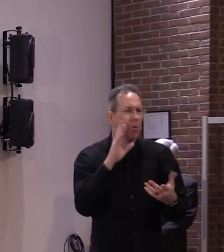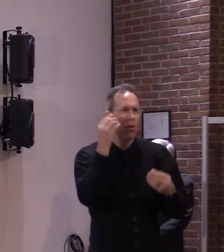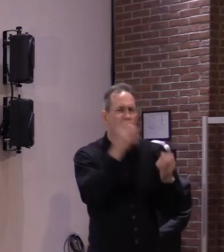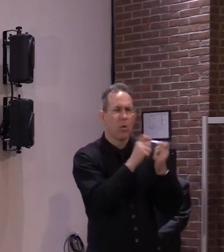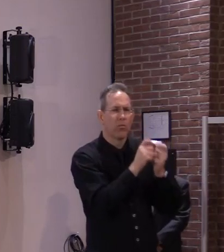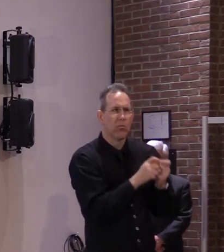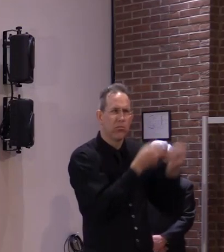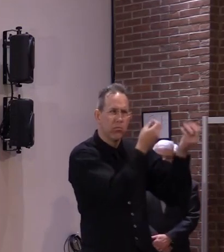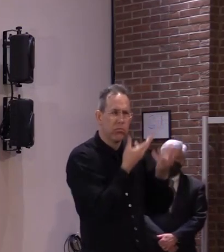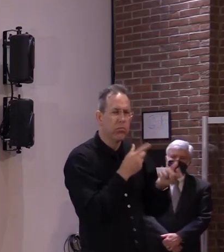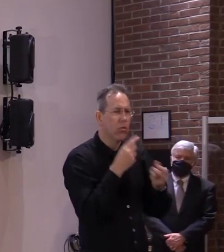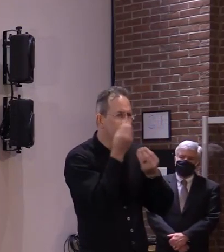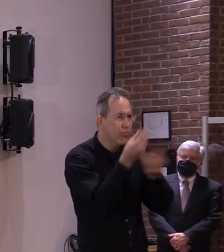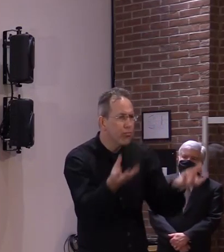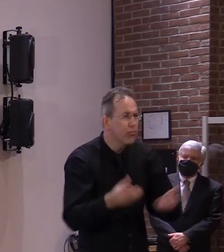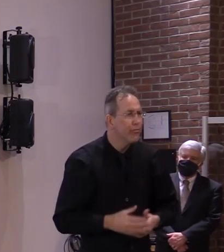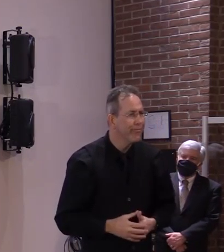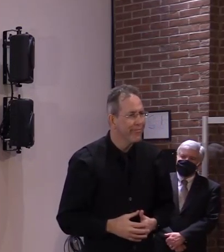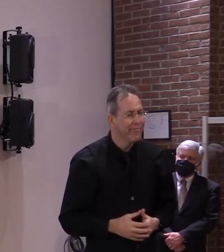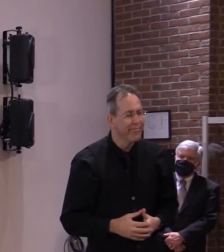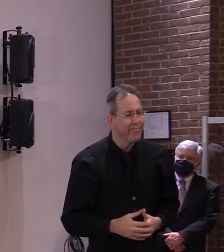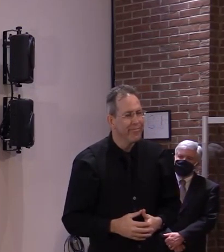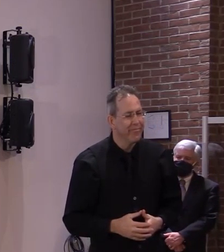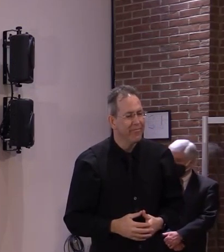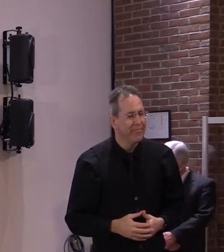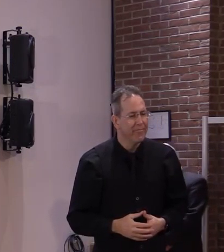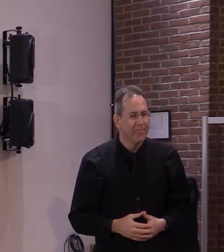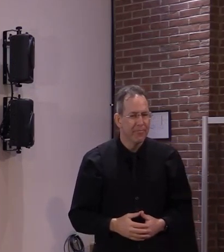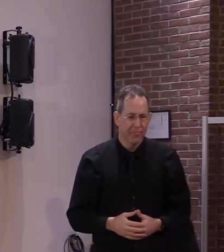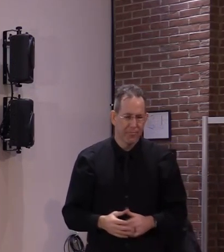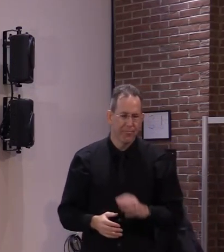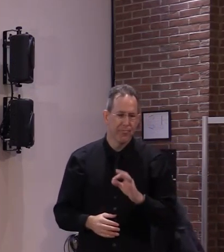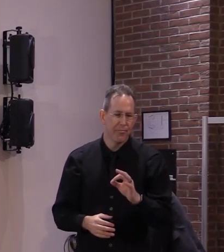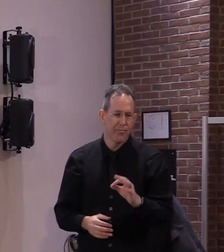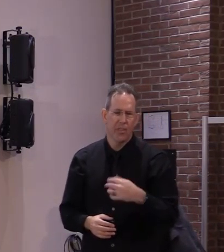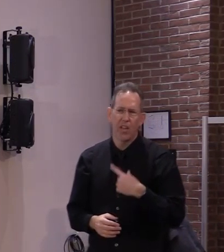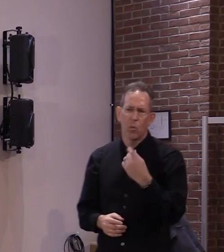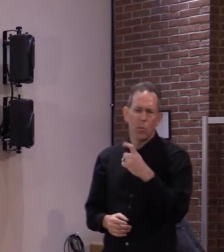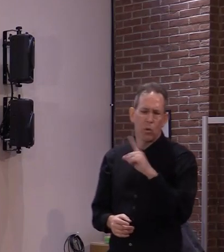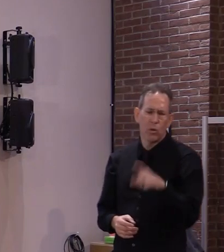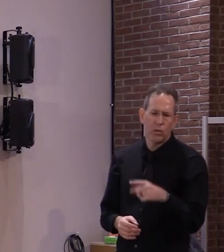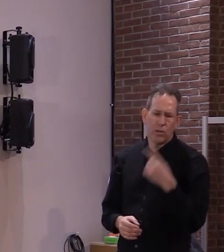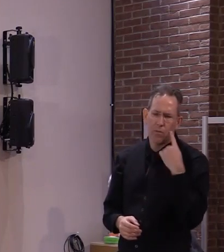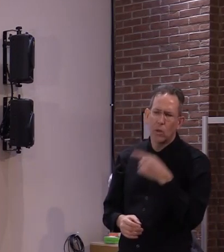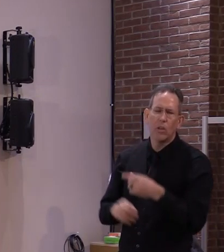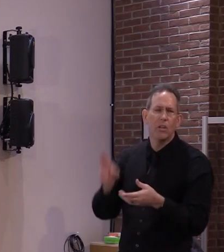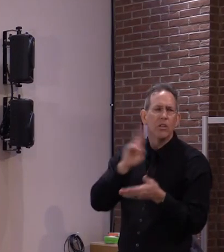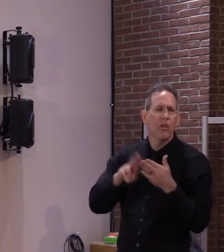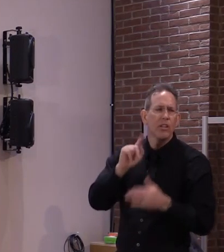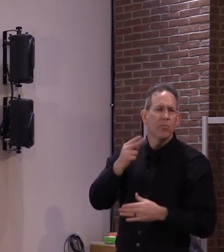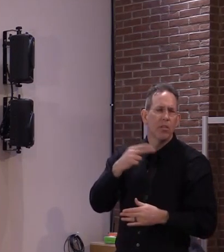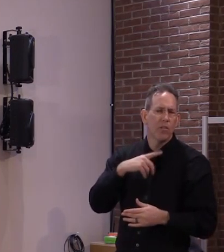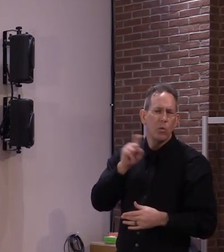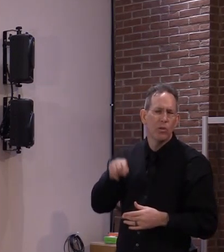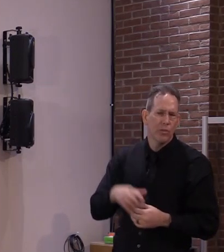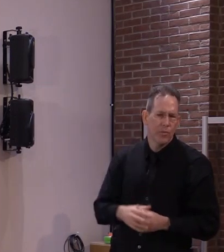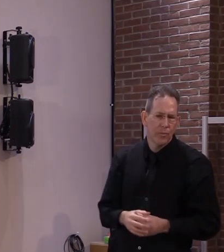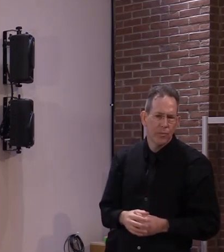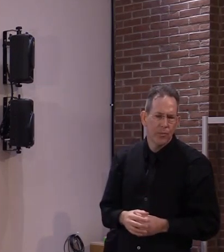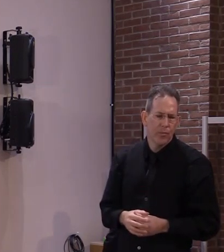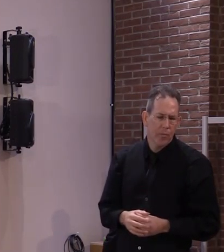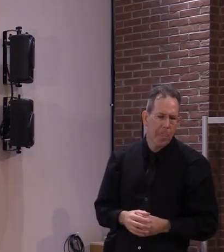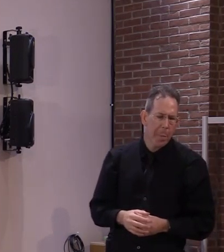Thank you. And then a question for Mike Smith. At the beginning of the press conference, you mentioned that an inmate in Mississippi